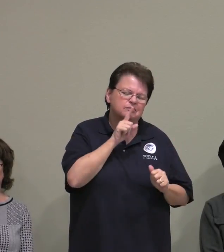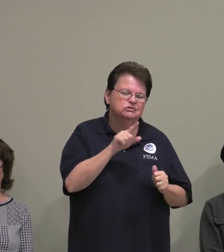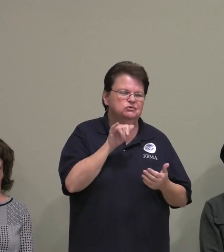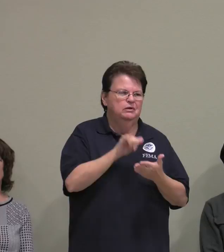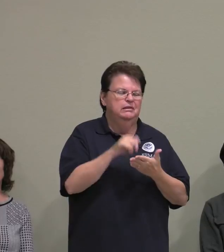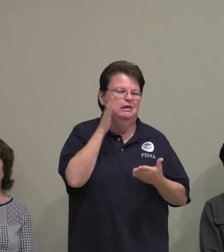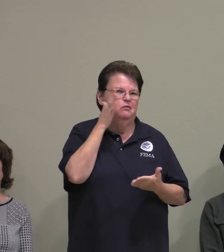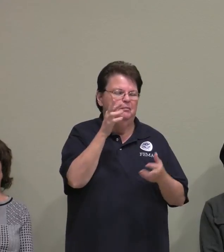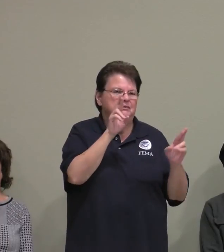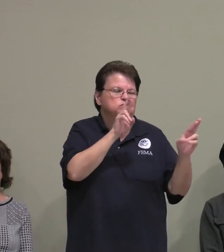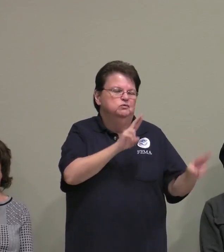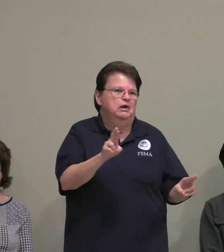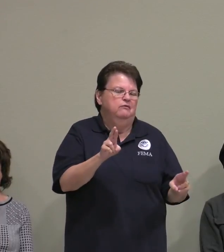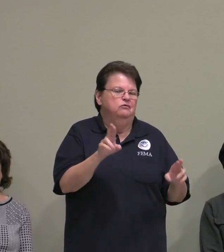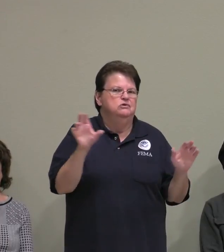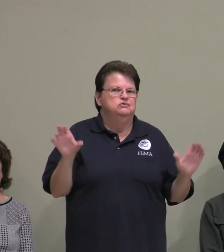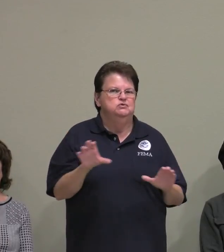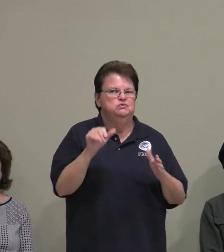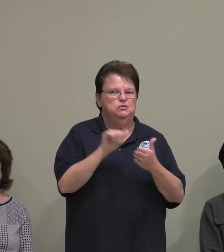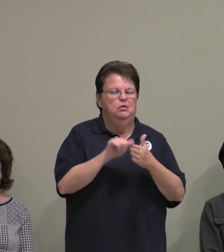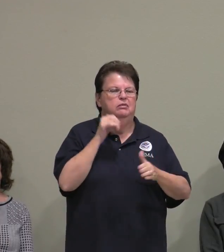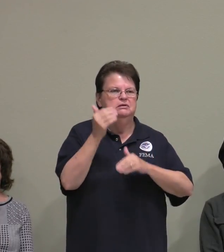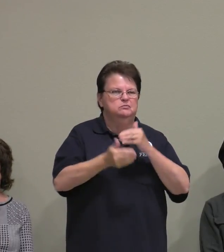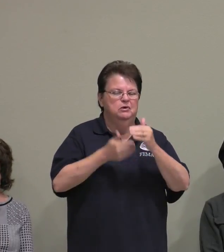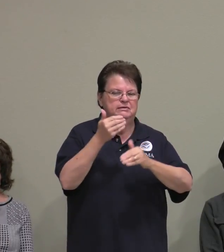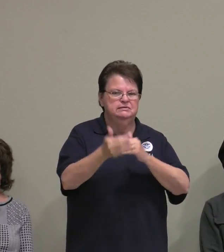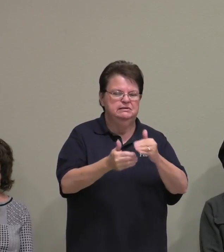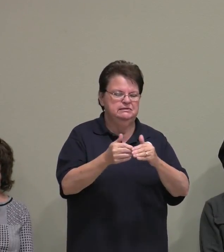that it's going to be ready for us to do this process.